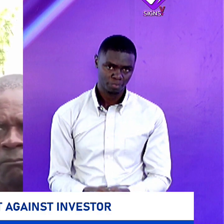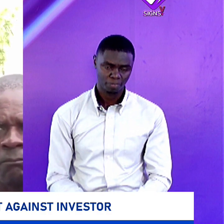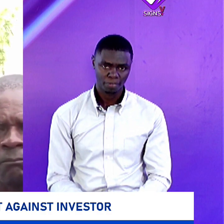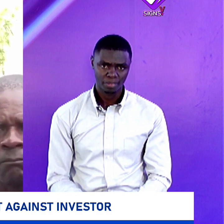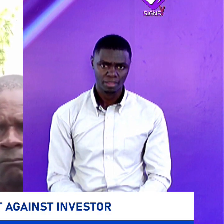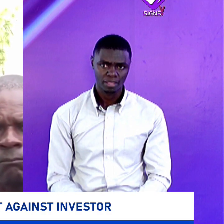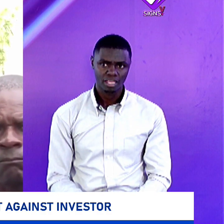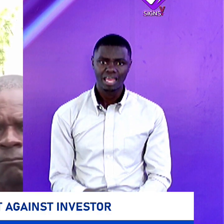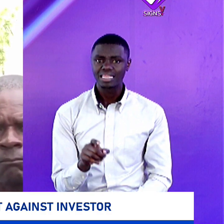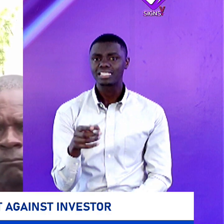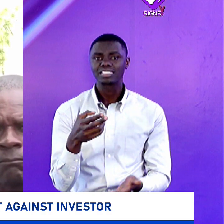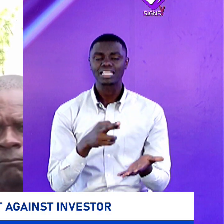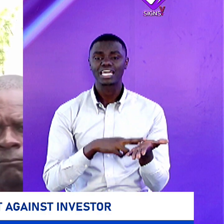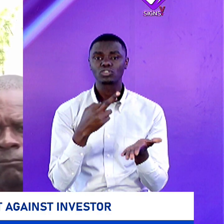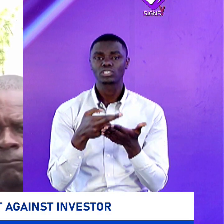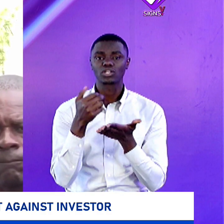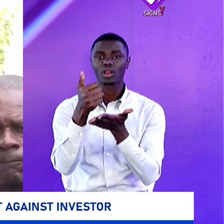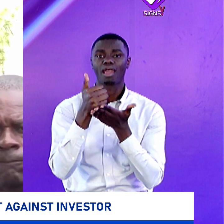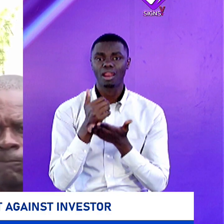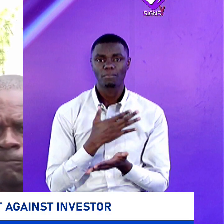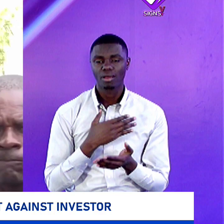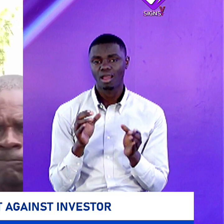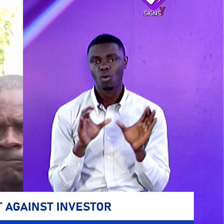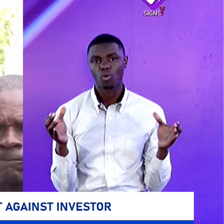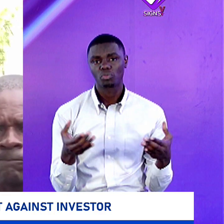and it's a resource that is going to help our community.